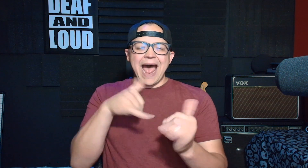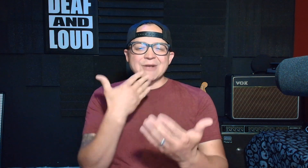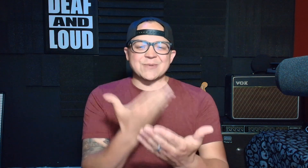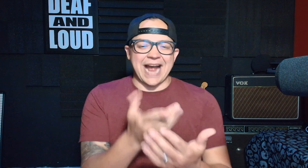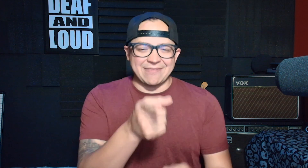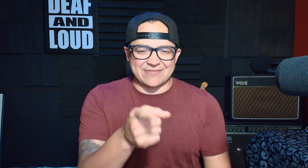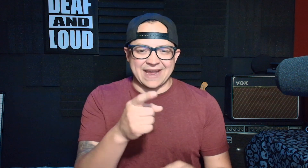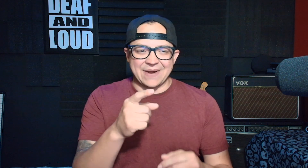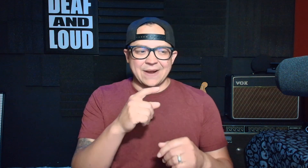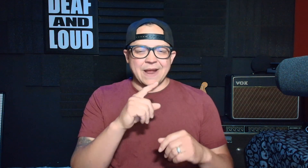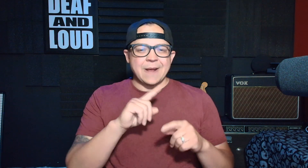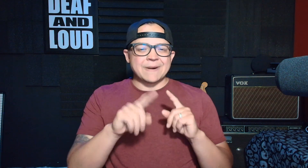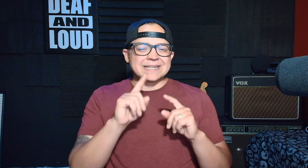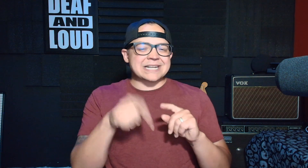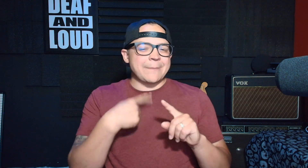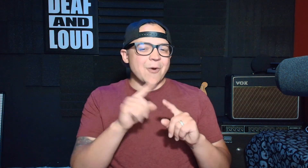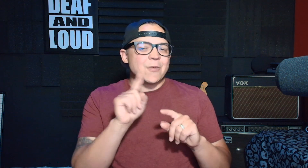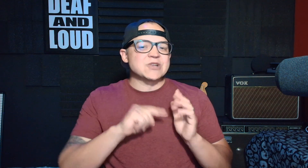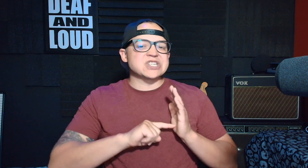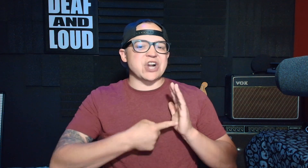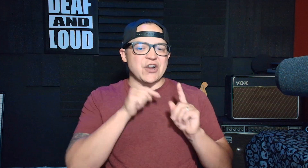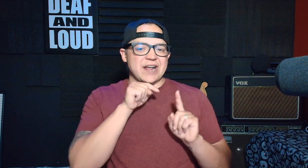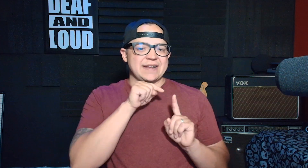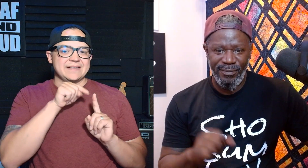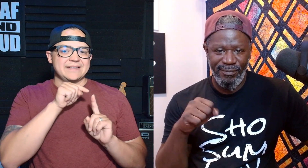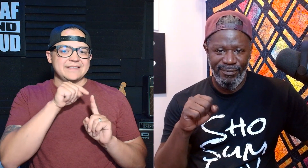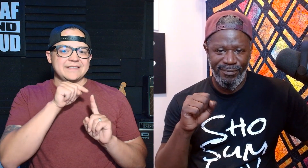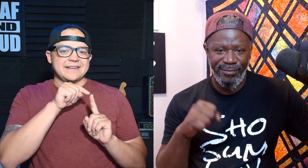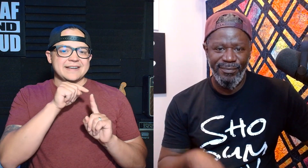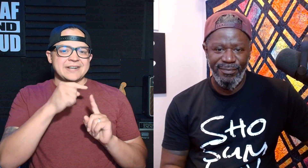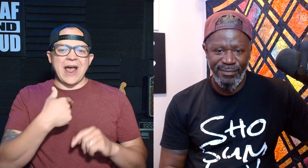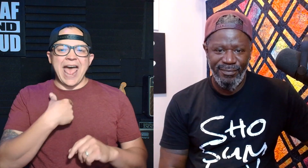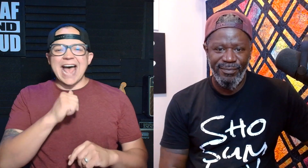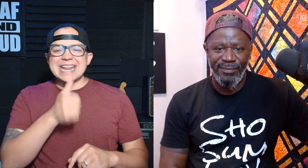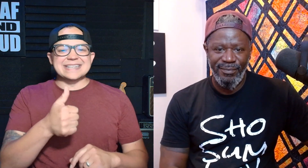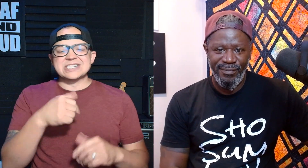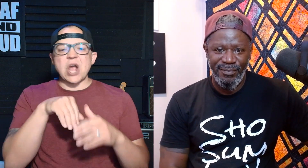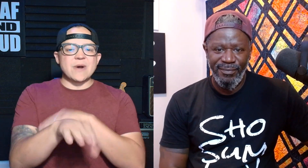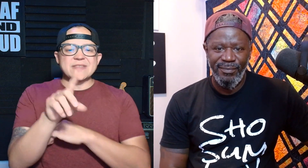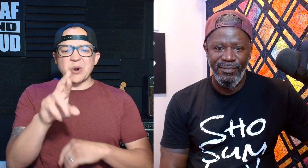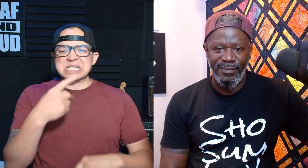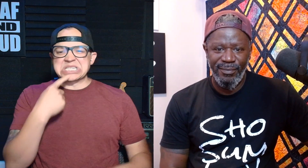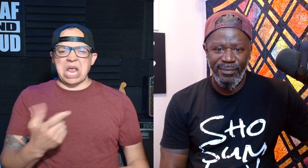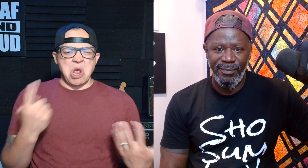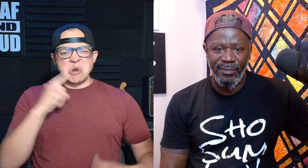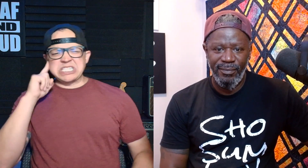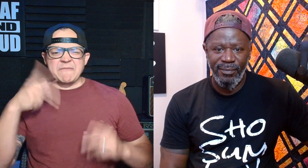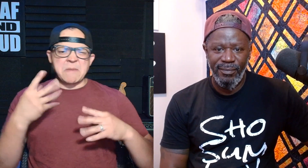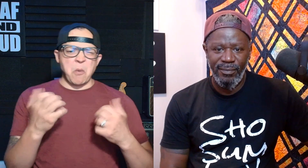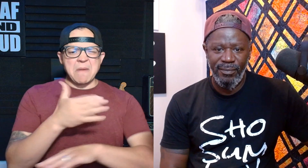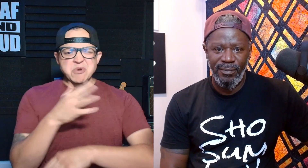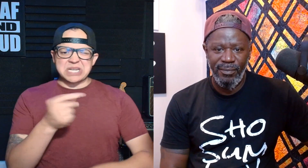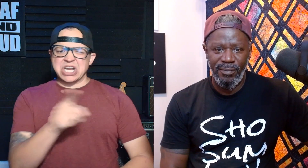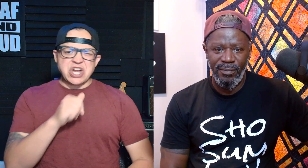about how you got there, but it's about where you started. I didn't go in the door and say,